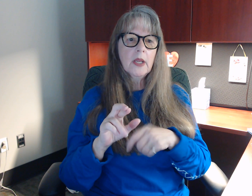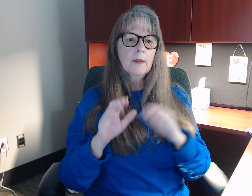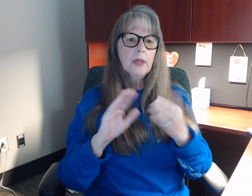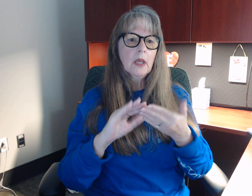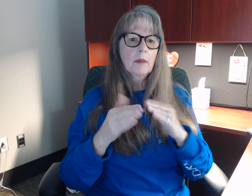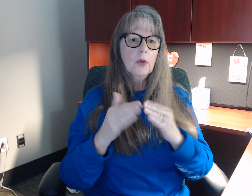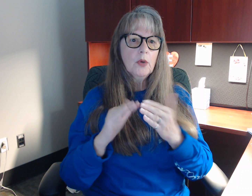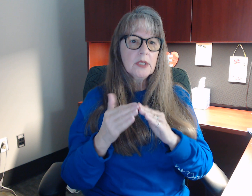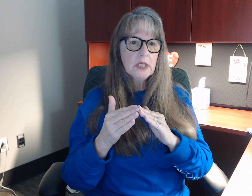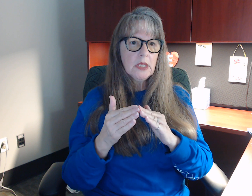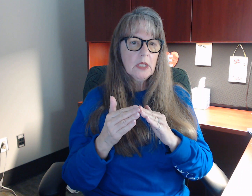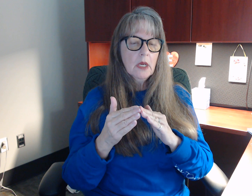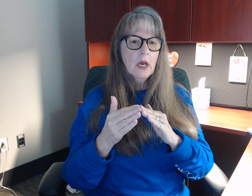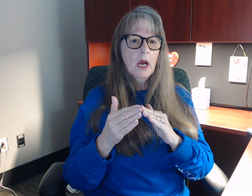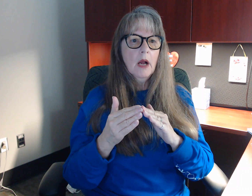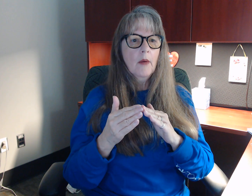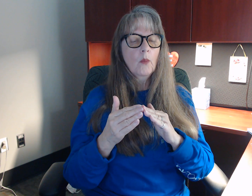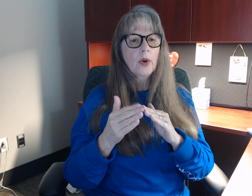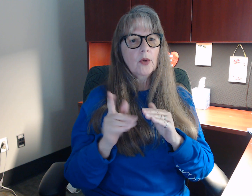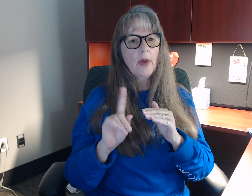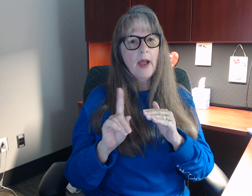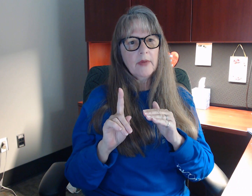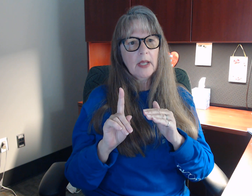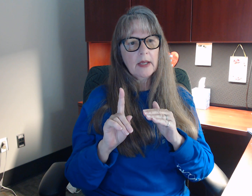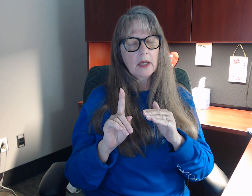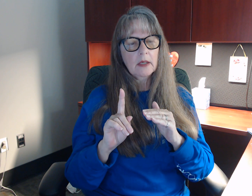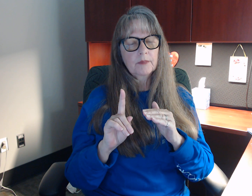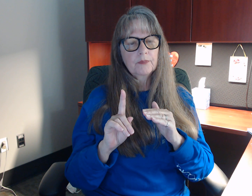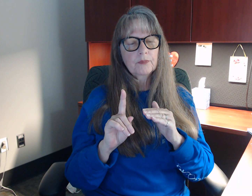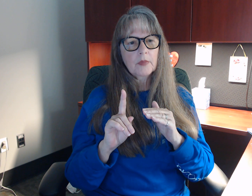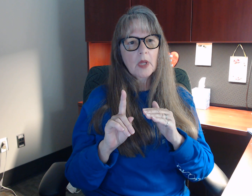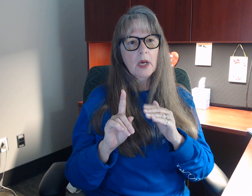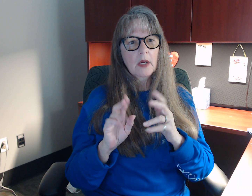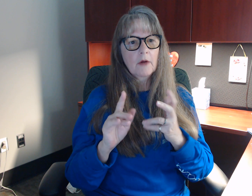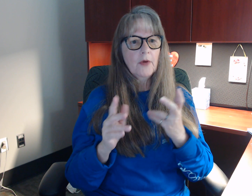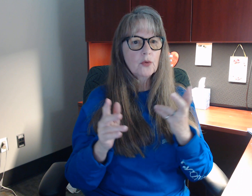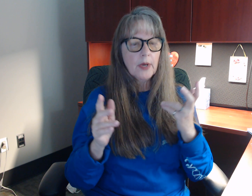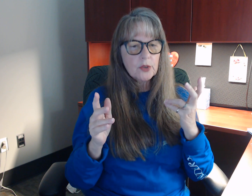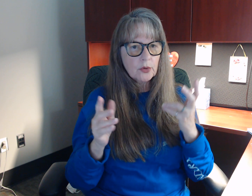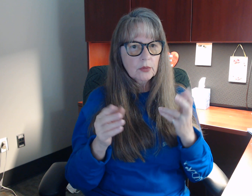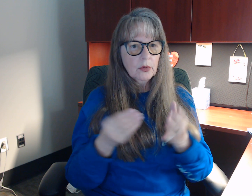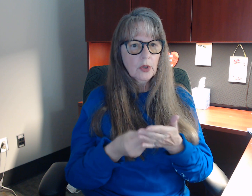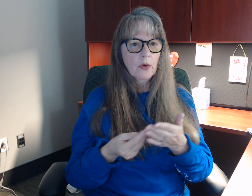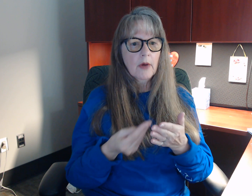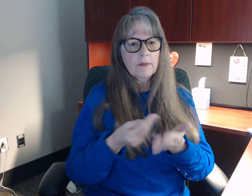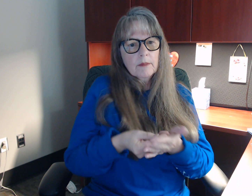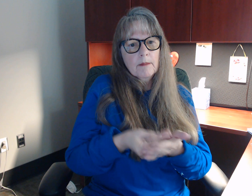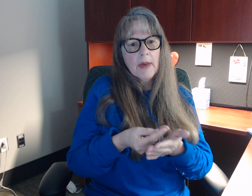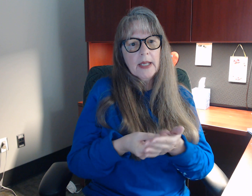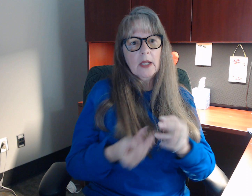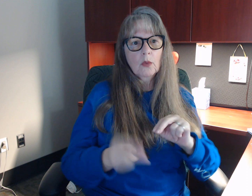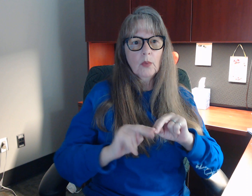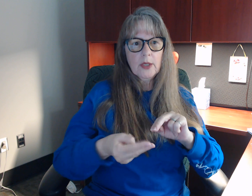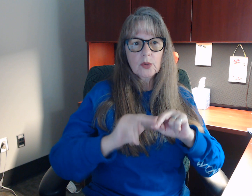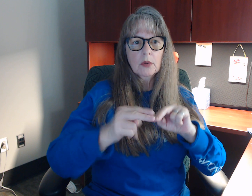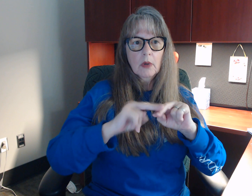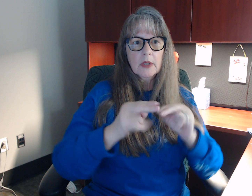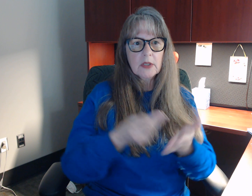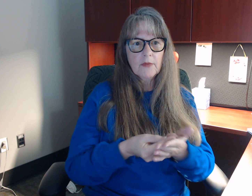a community where you're having like a fundraiser, a money raiser is a